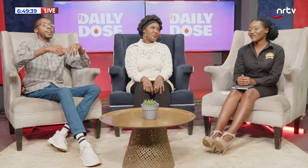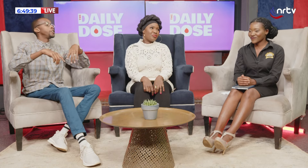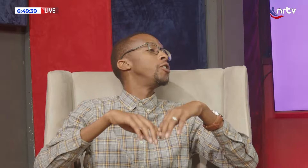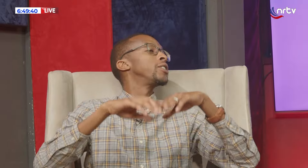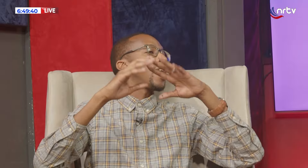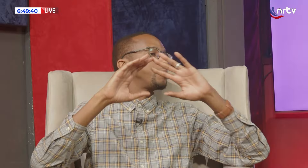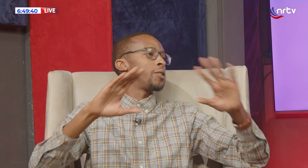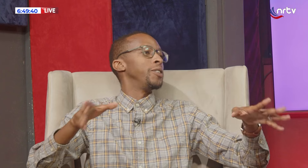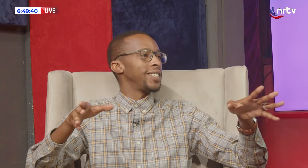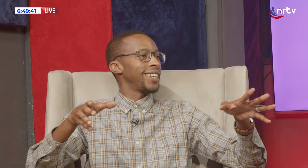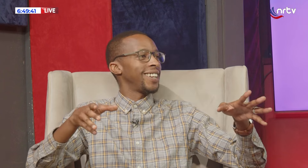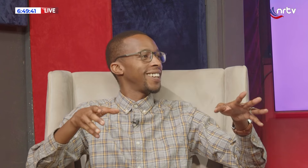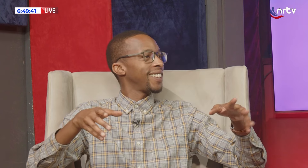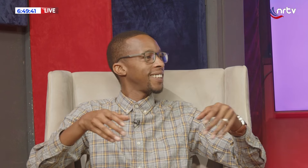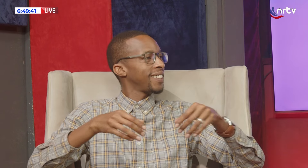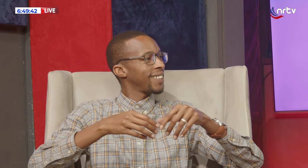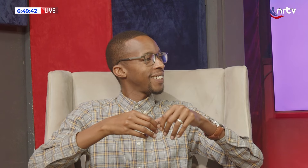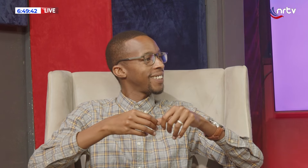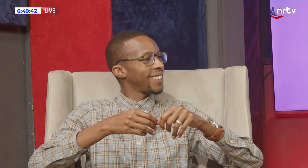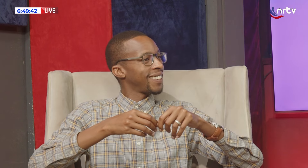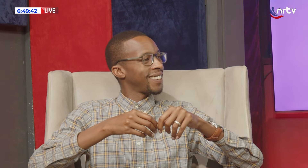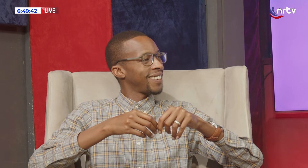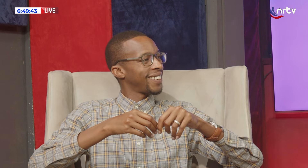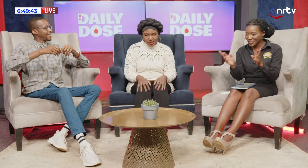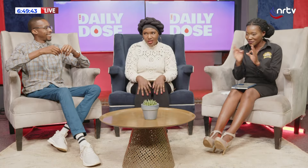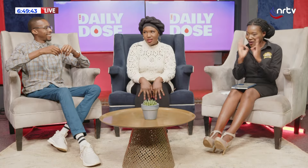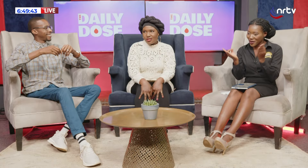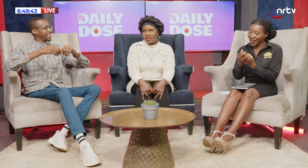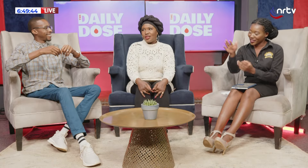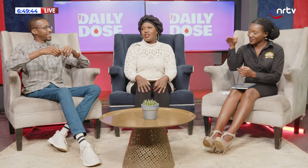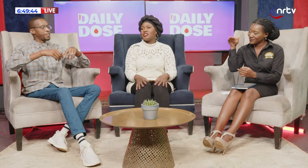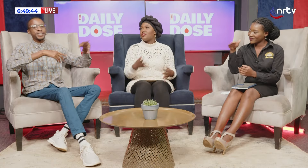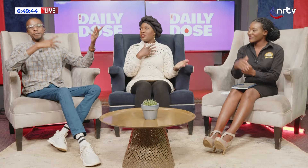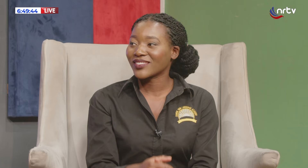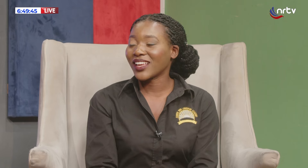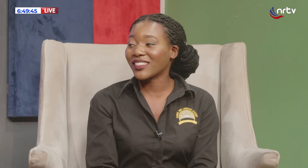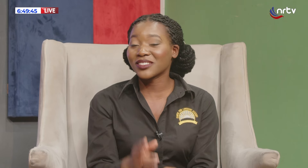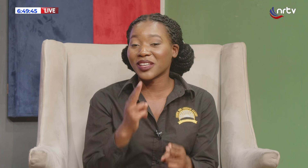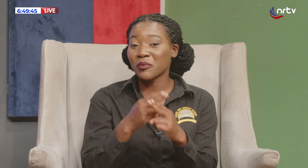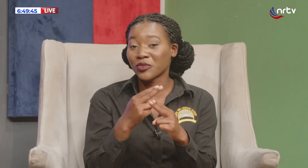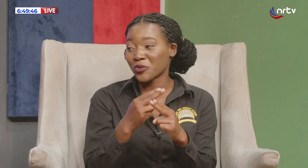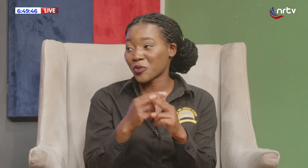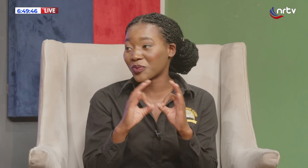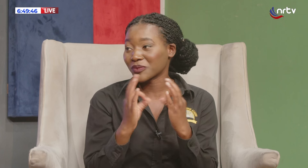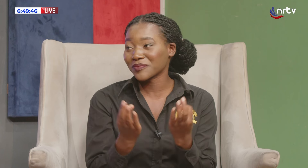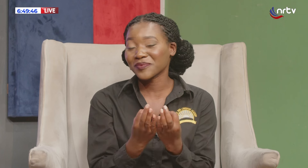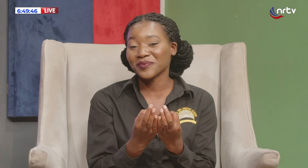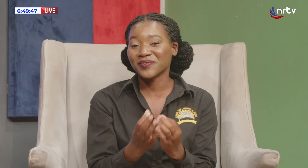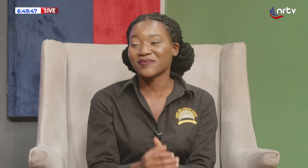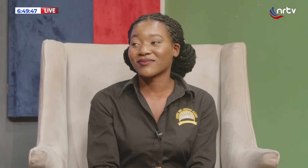You looked absolutely stunning. Yeah. Hashtag the redeemed family, Zimbabwe. Runs the family. Yeah, that's the name of the group. Mm. It's redeemed family,